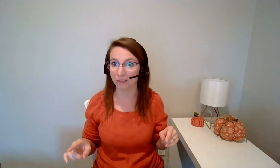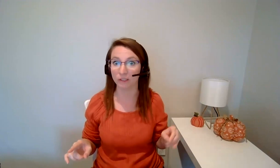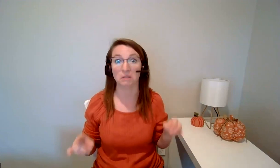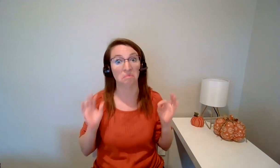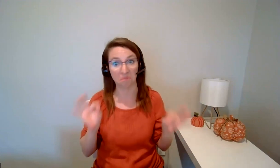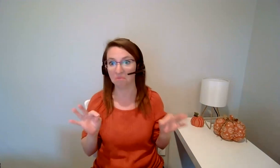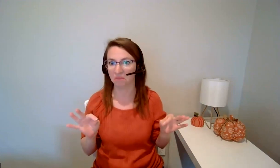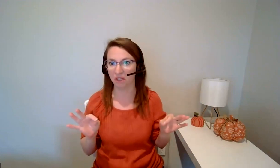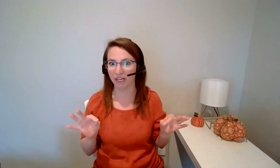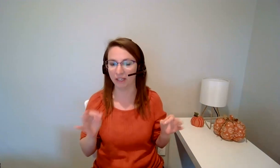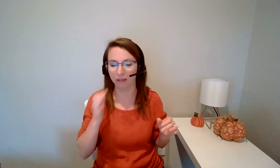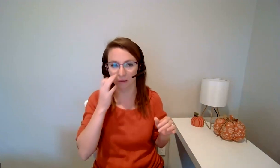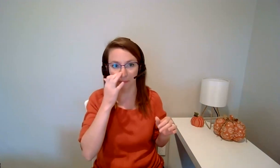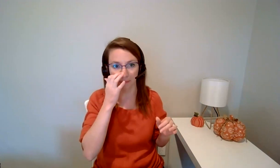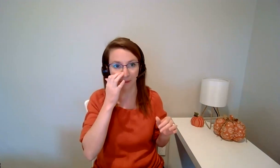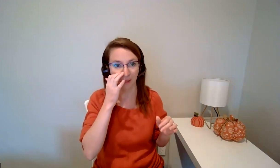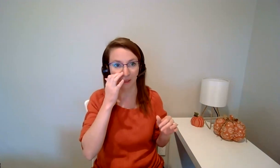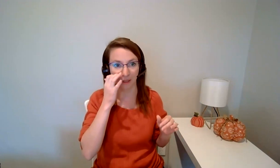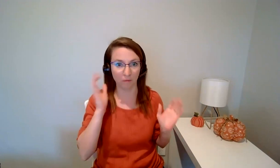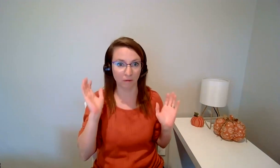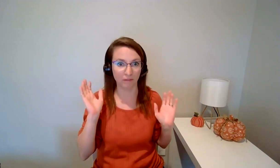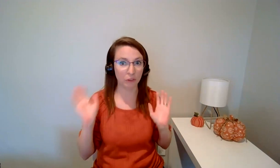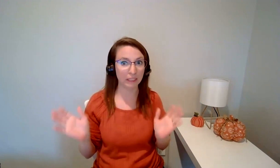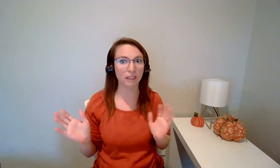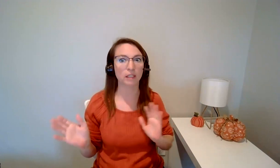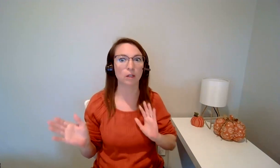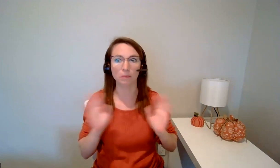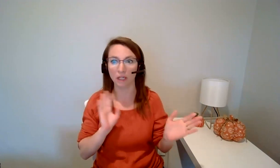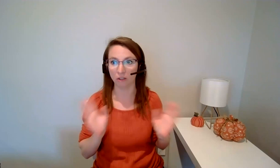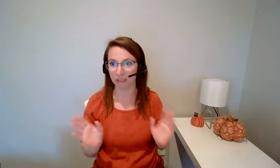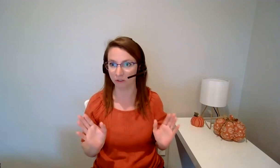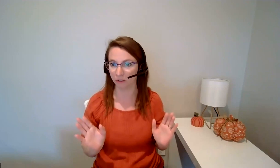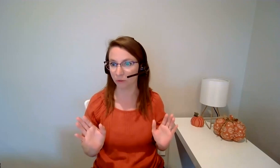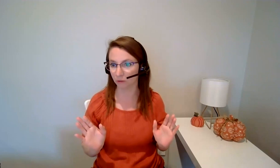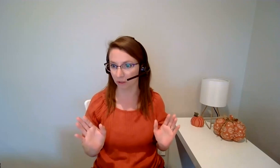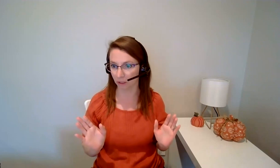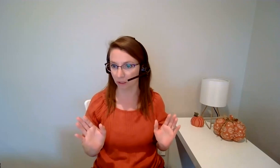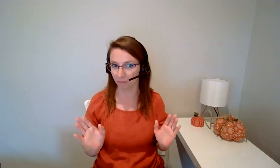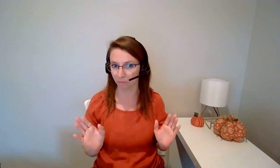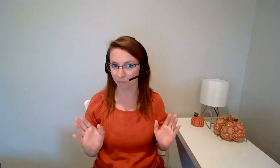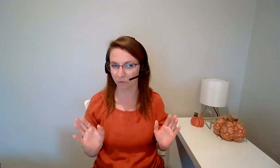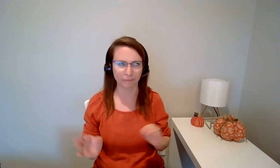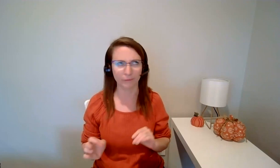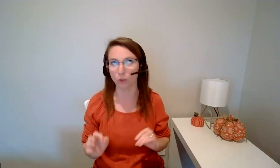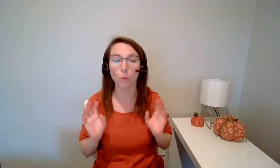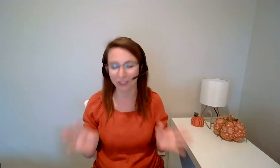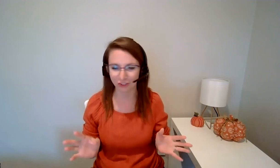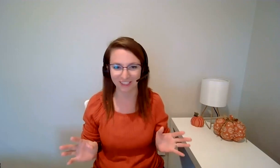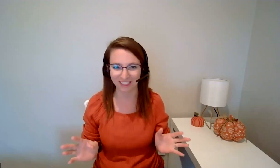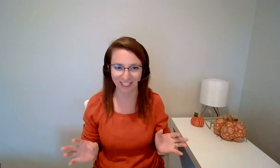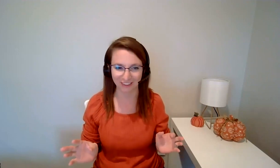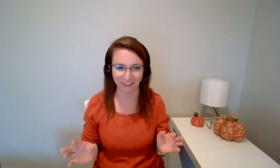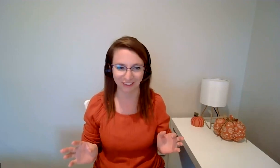it got it. Or if you didn't, I hope you got your answers, or your questions answered.